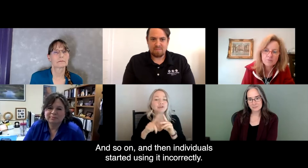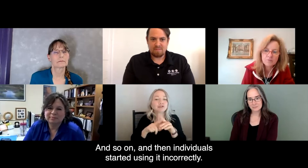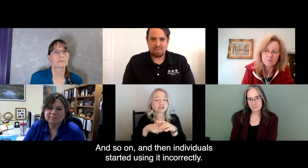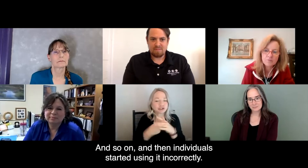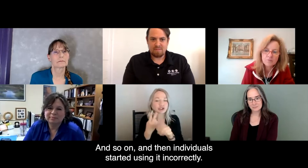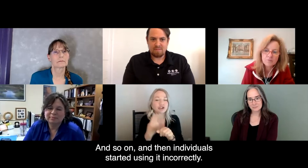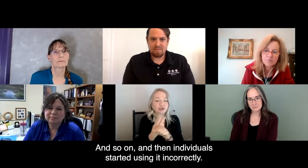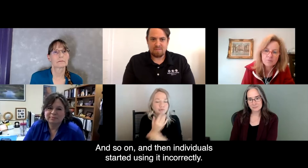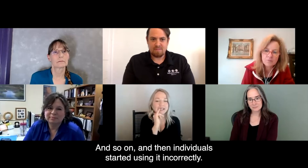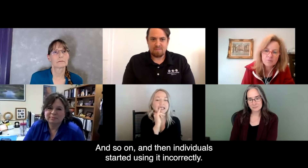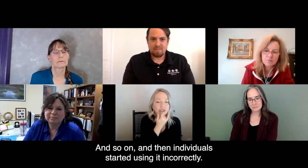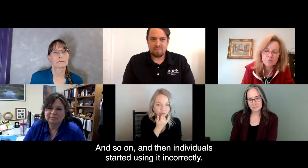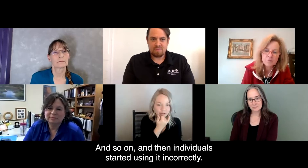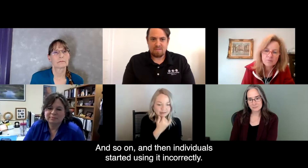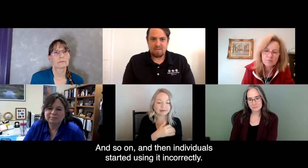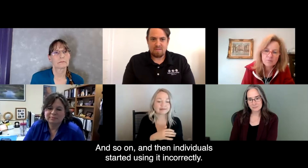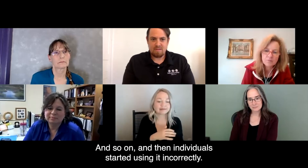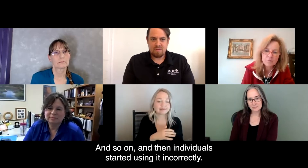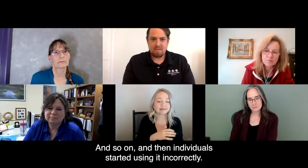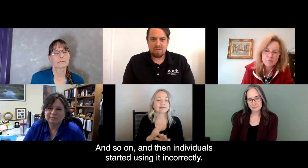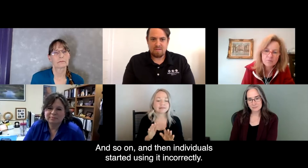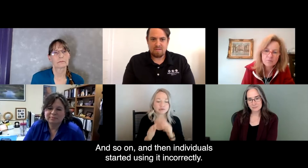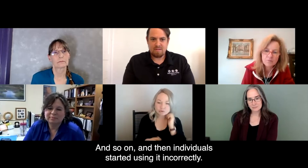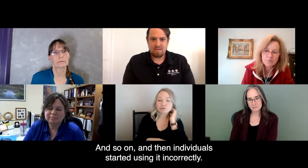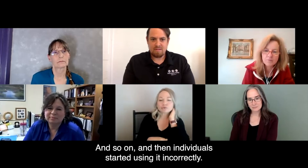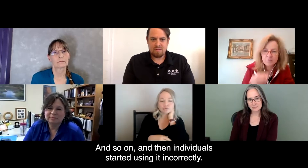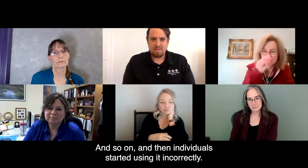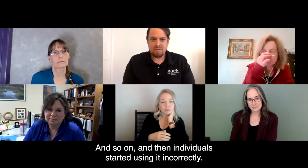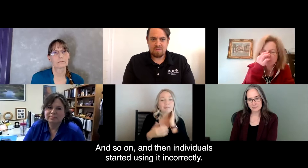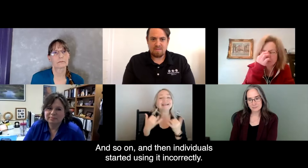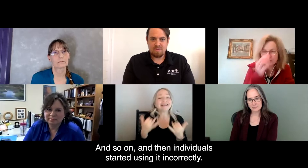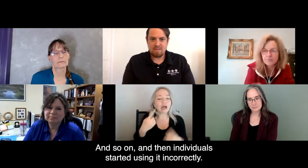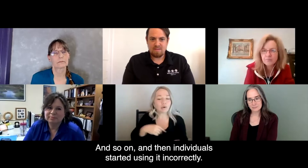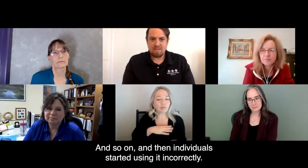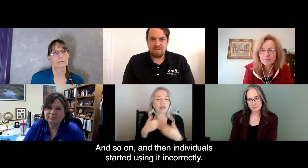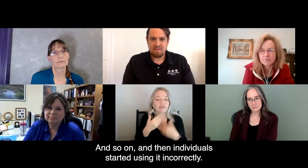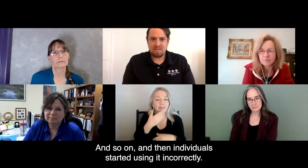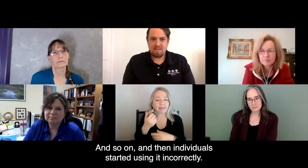And then individuals started using it incorrectly.